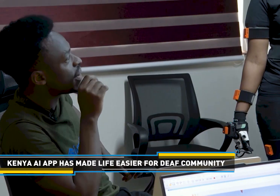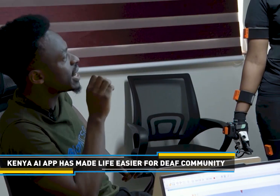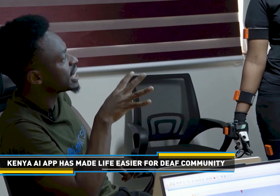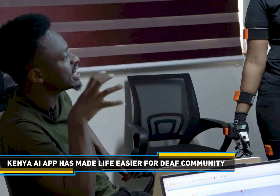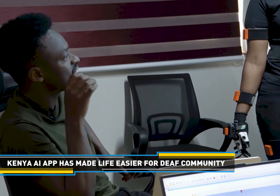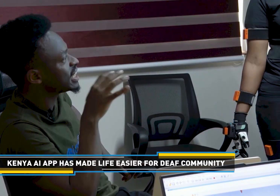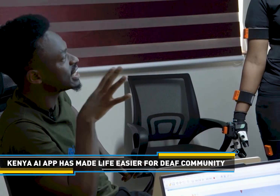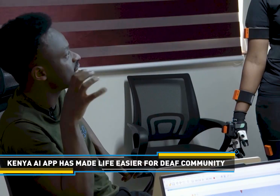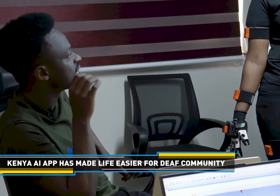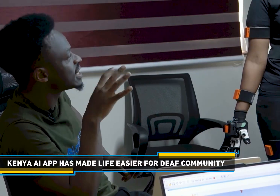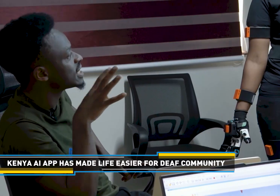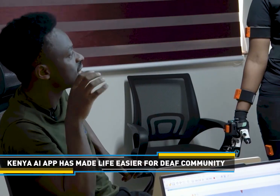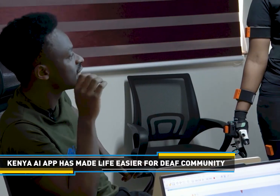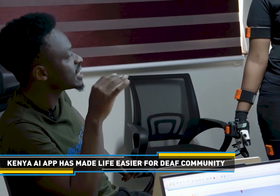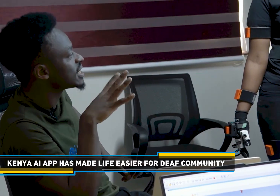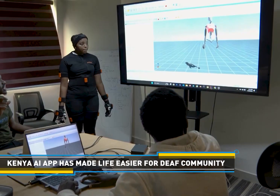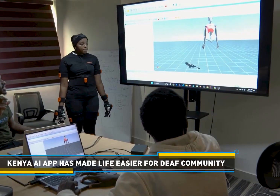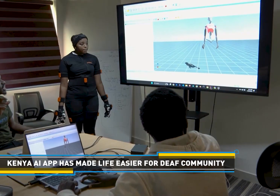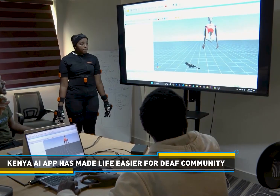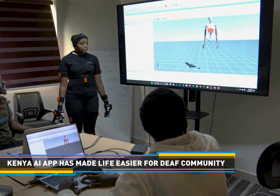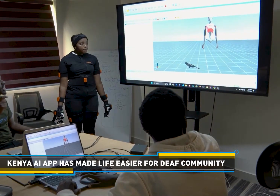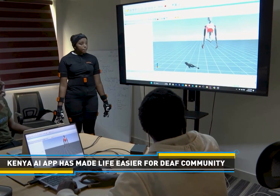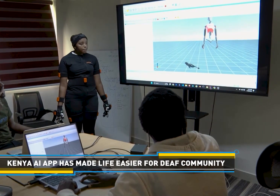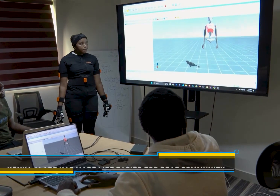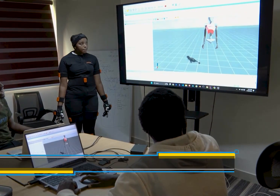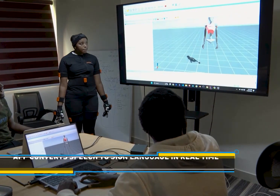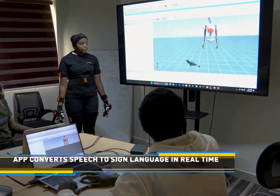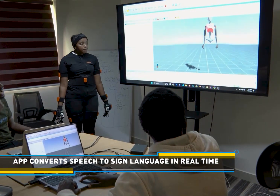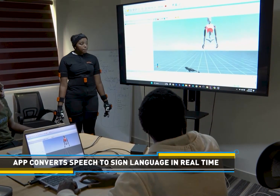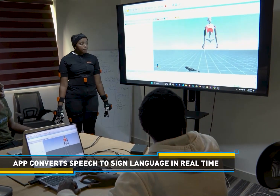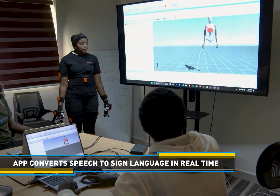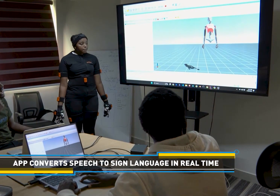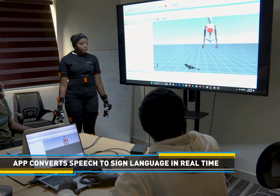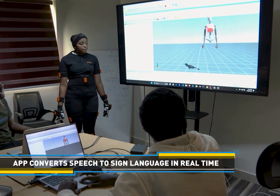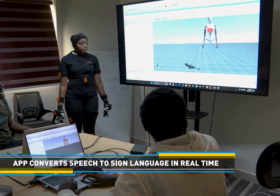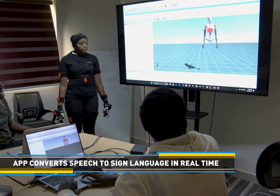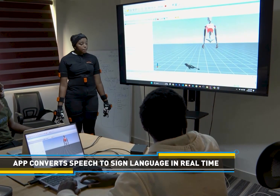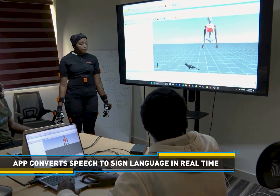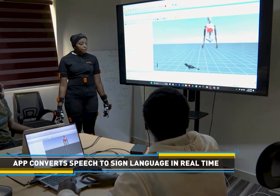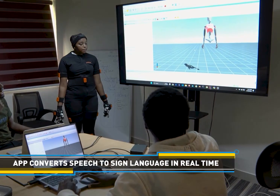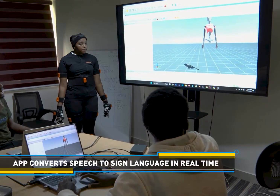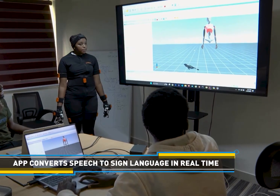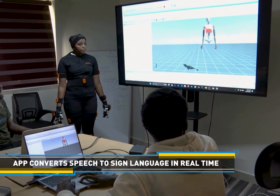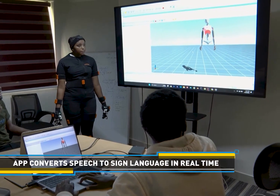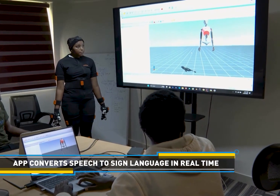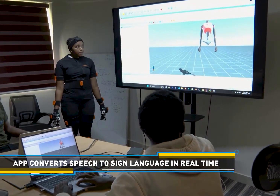Nairobi-based tech startup, creates a 3D avatar that interprets text and speech and articulates it in sign language.